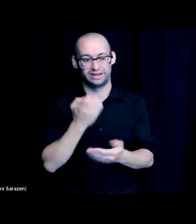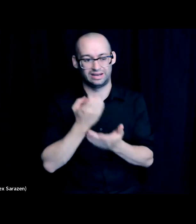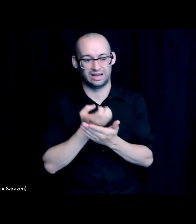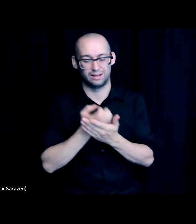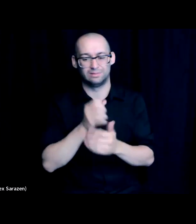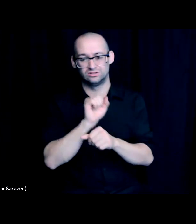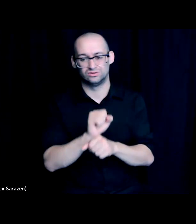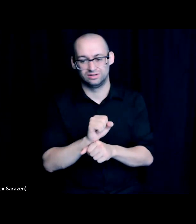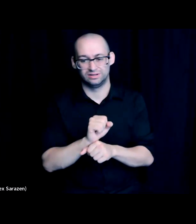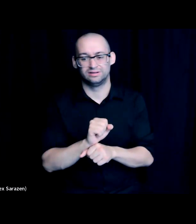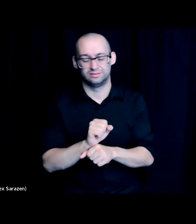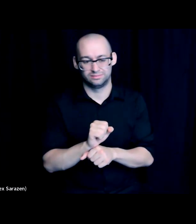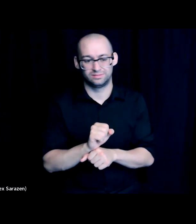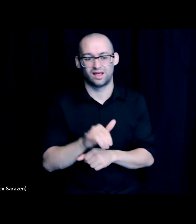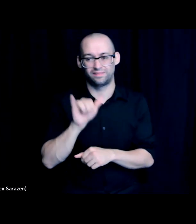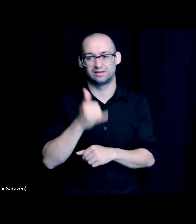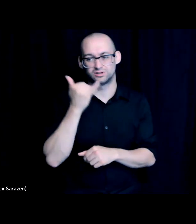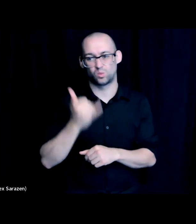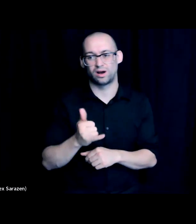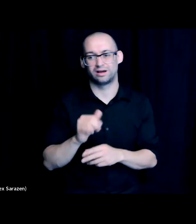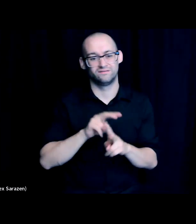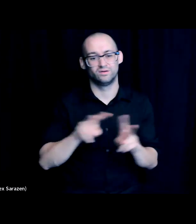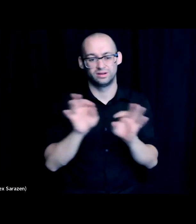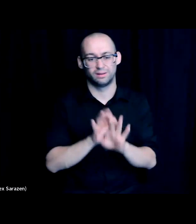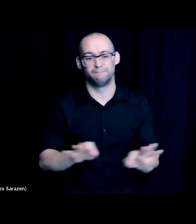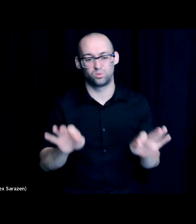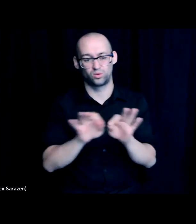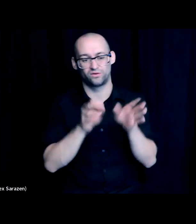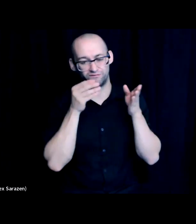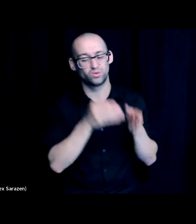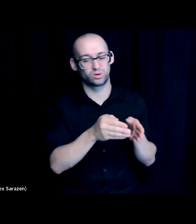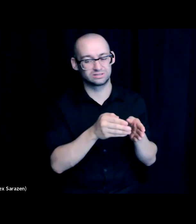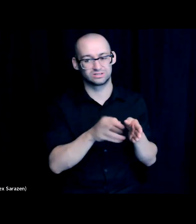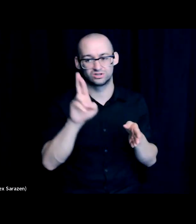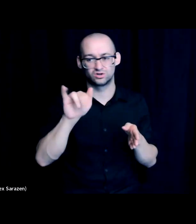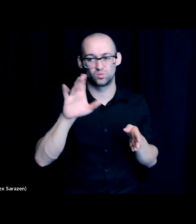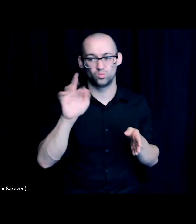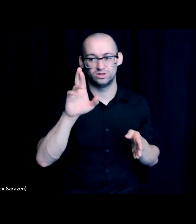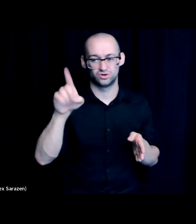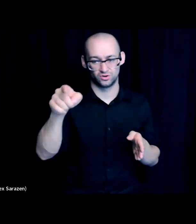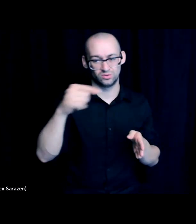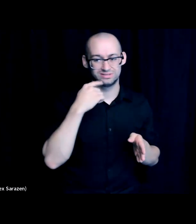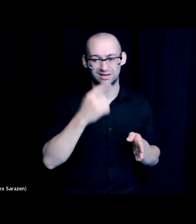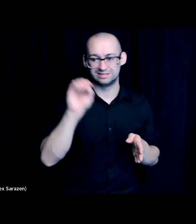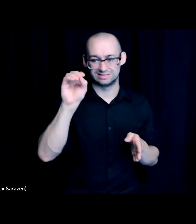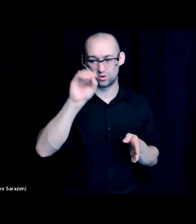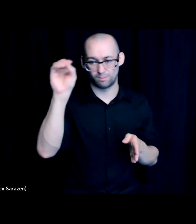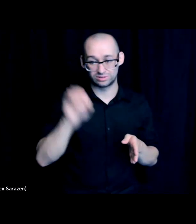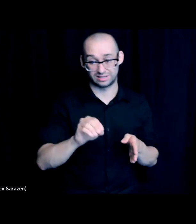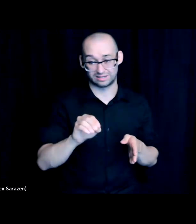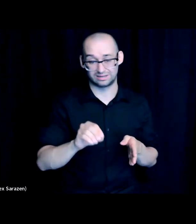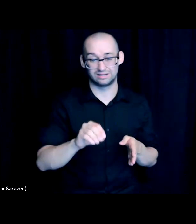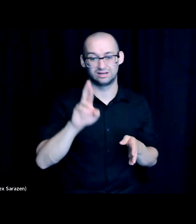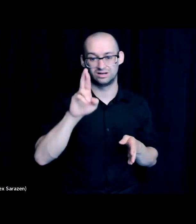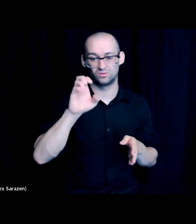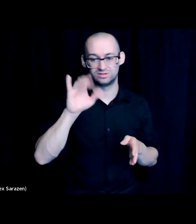it's really why this is such an important focus, because Richard, like you said, it's amazing. 0% recidivism rate.